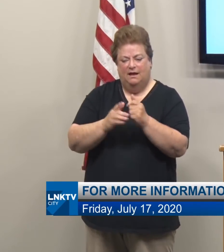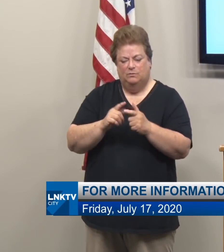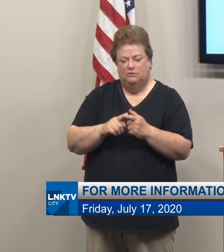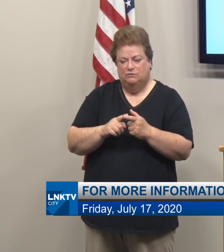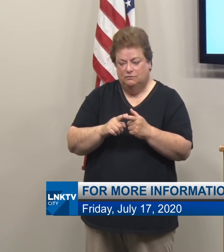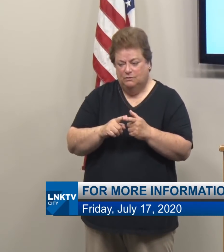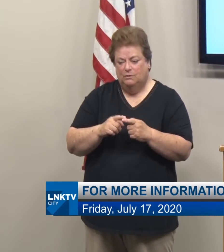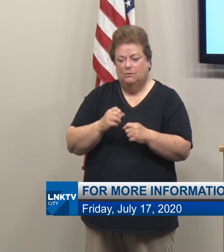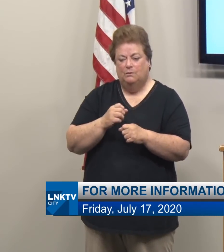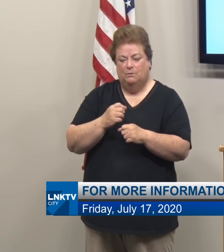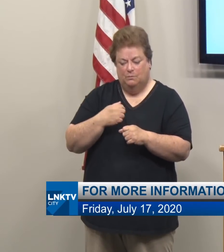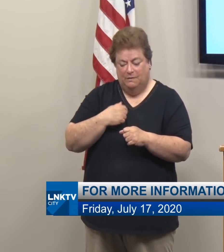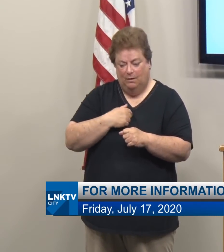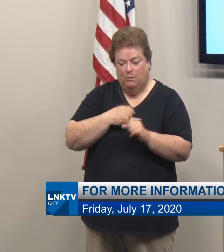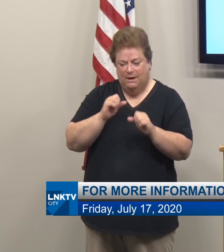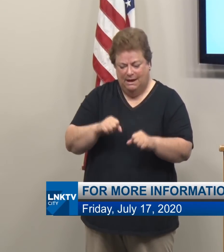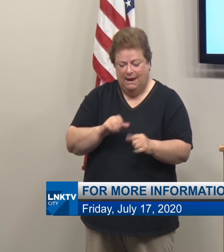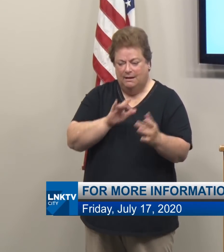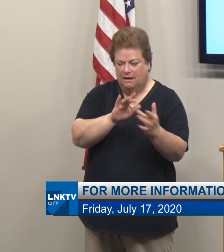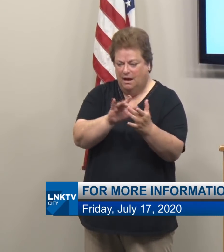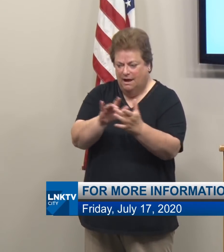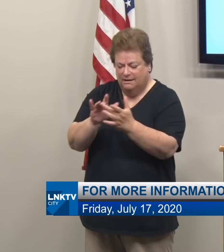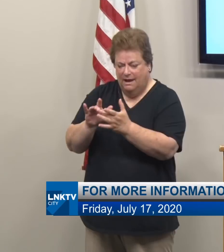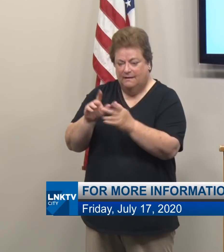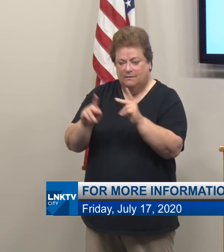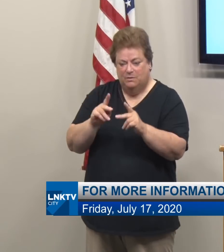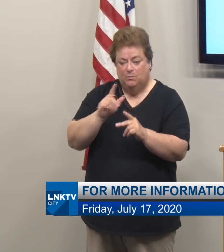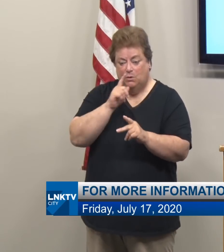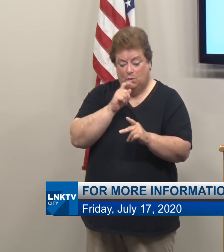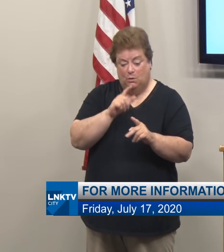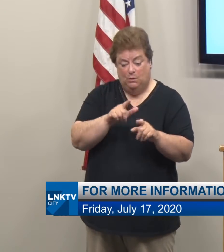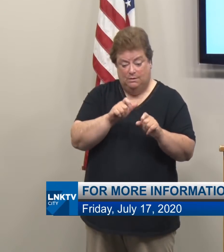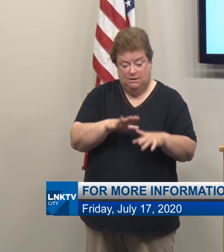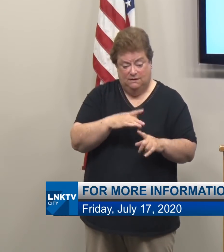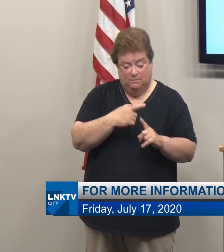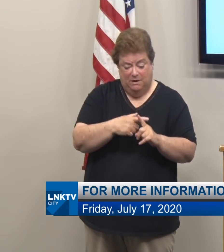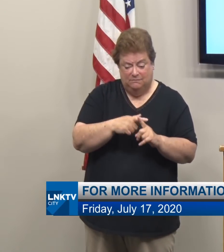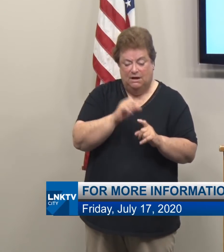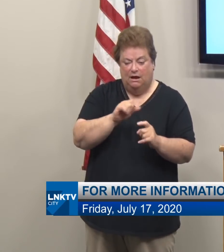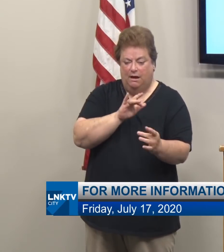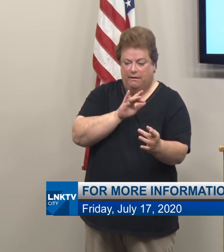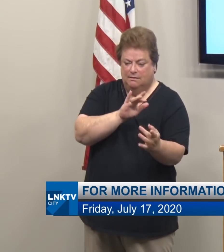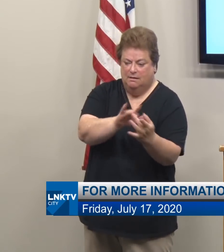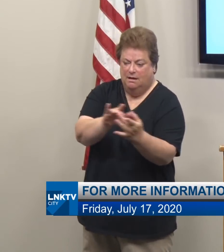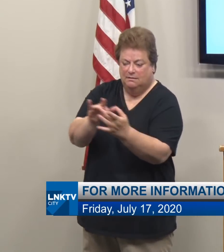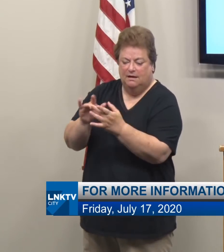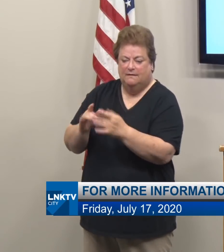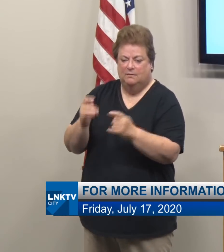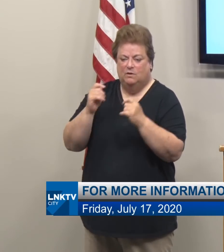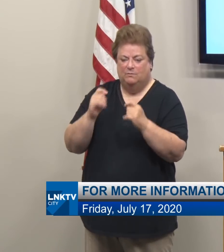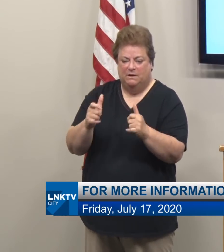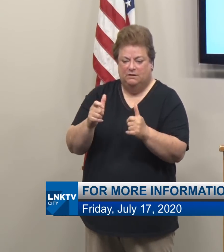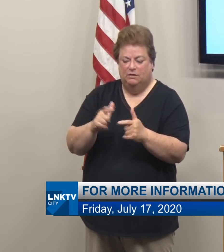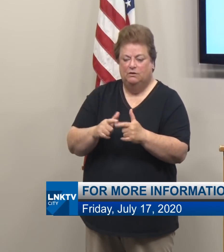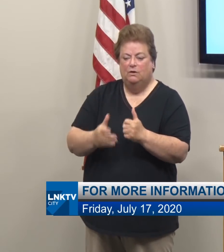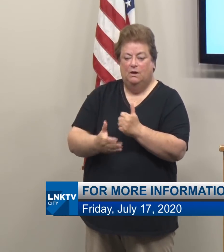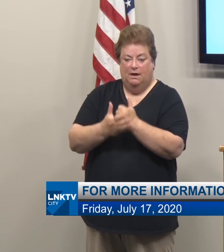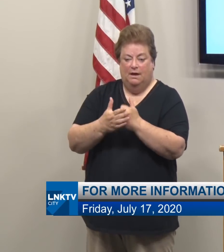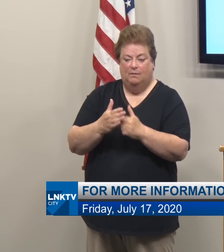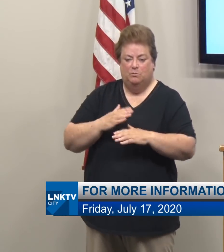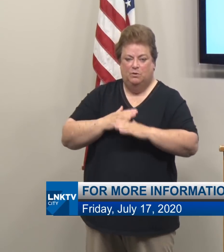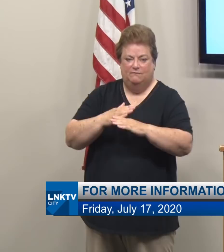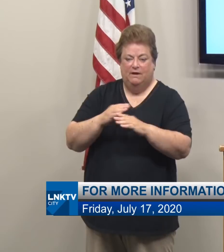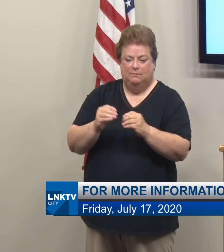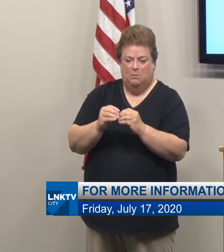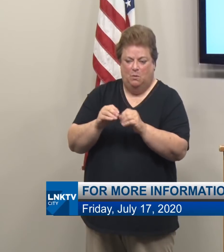contact those who are positive quickly and quickly identifying anyone that may have been in contact with to help prevent the spread in our